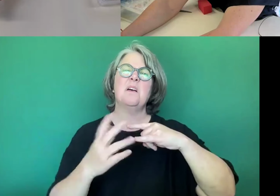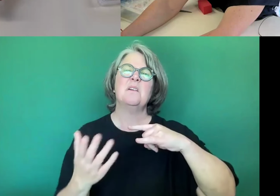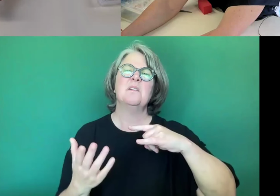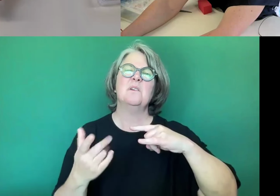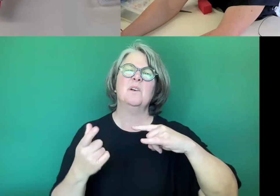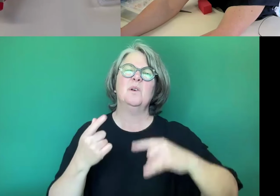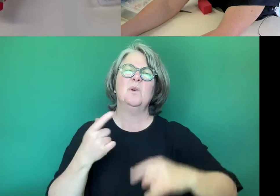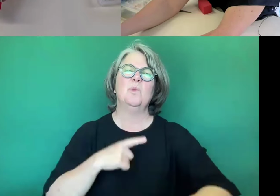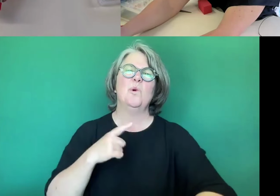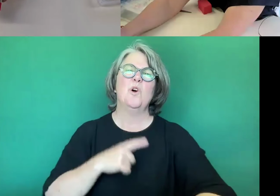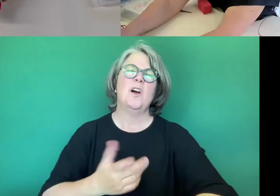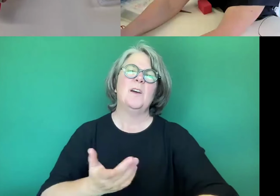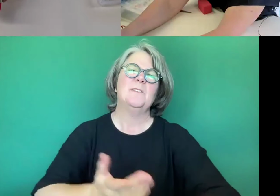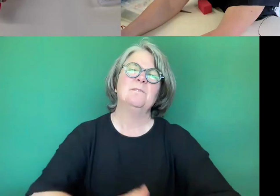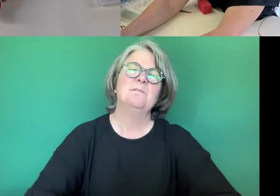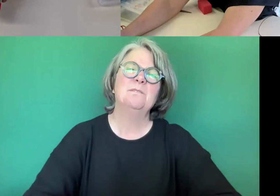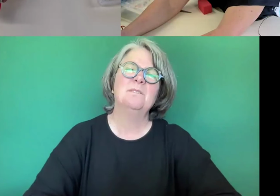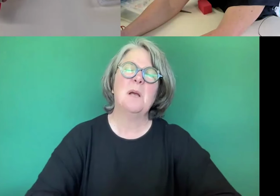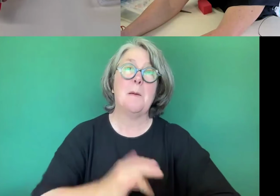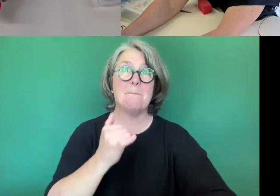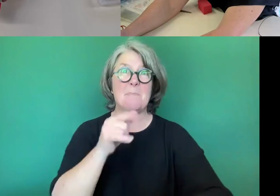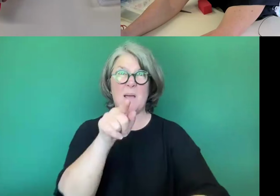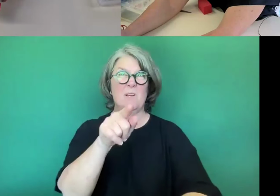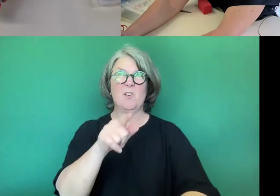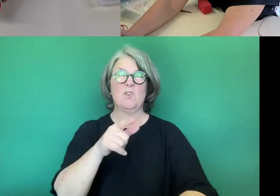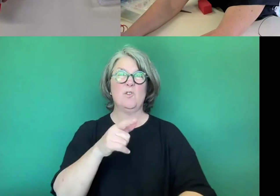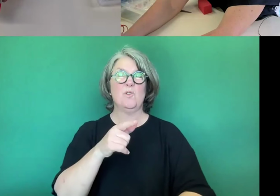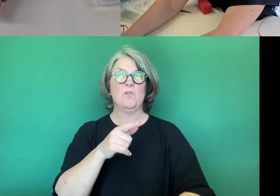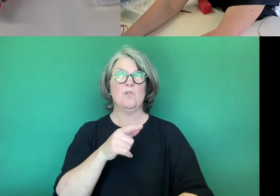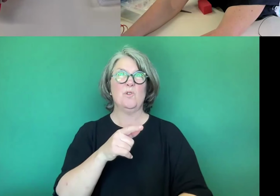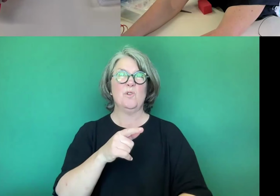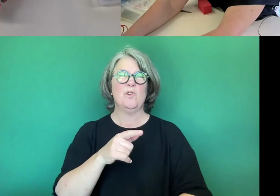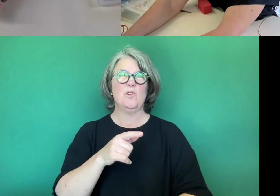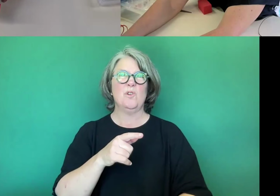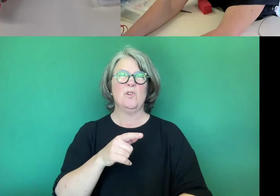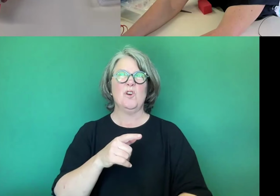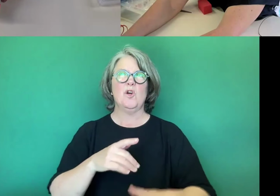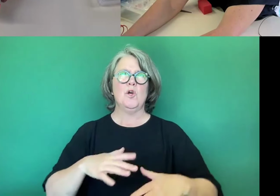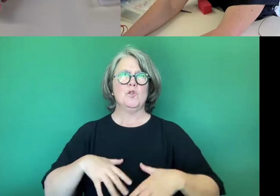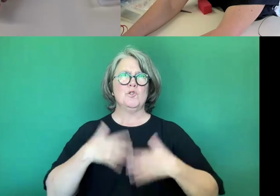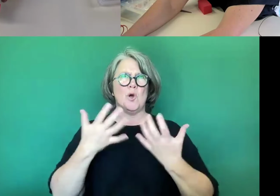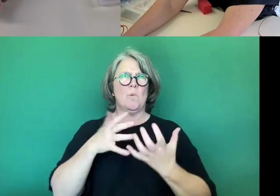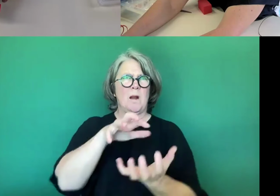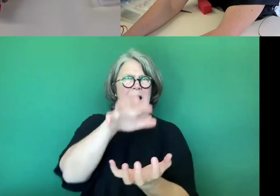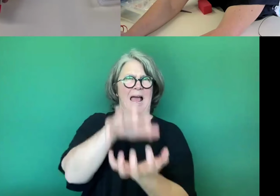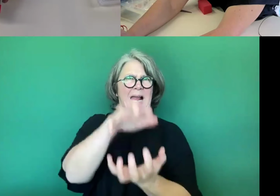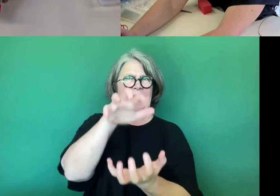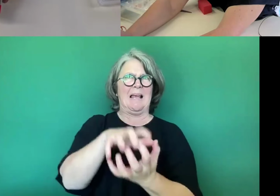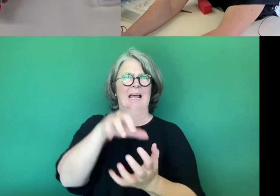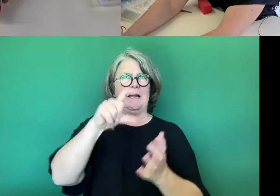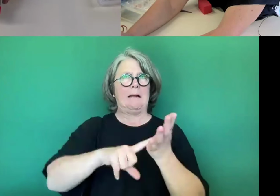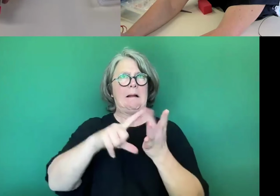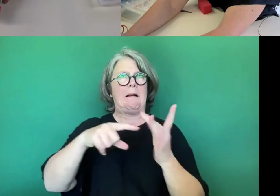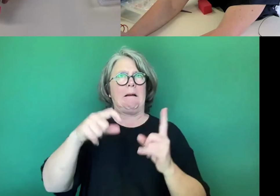cut the alligator clips off, you've already got one made. Okay.